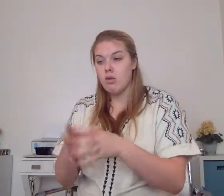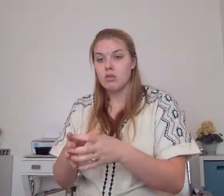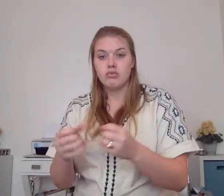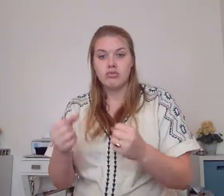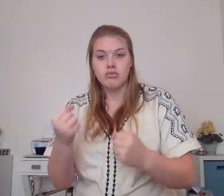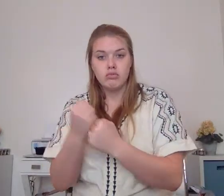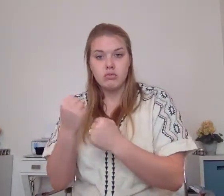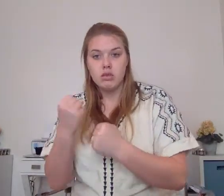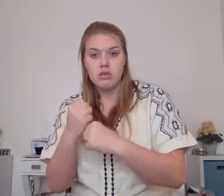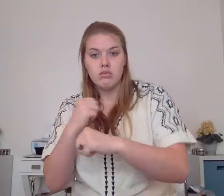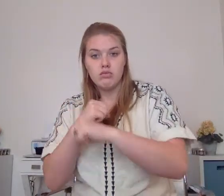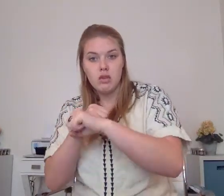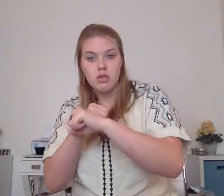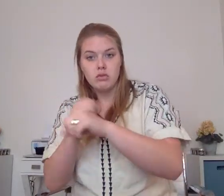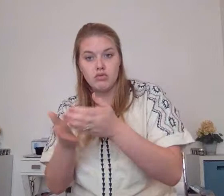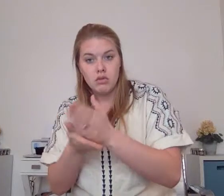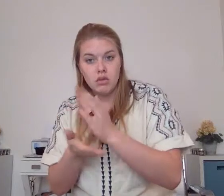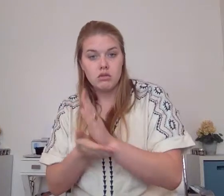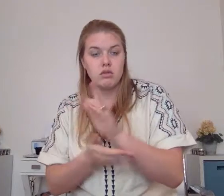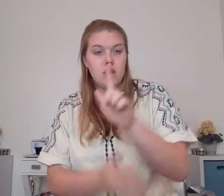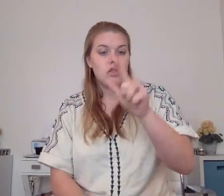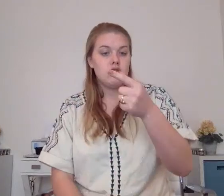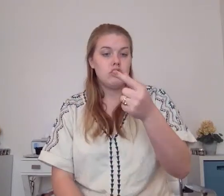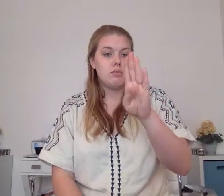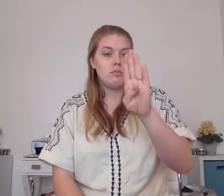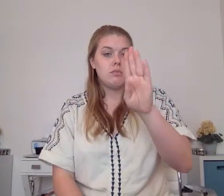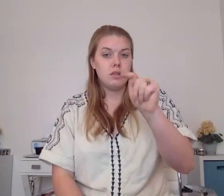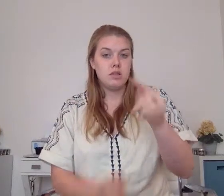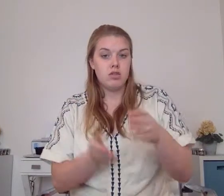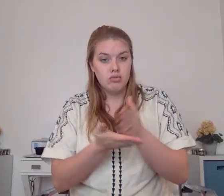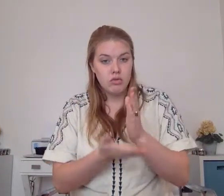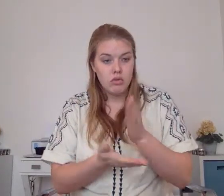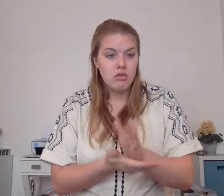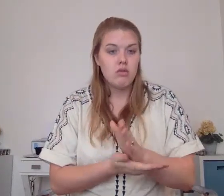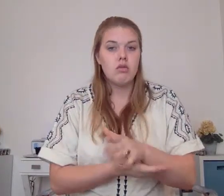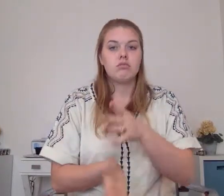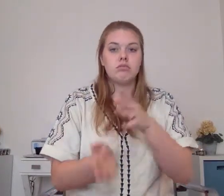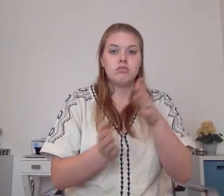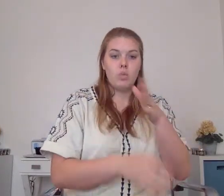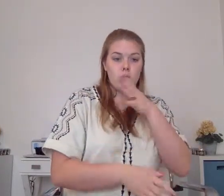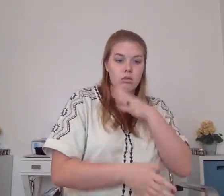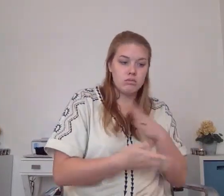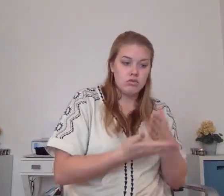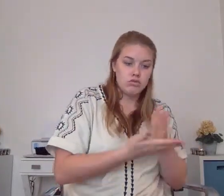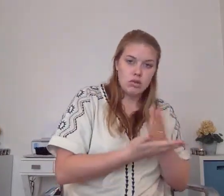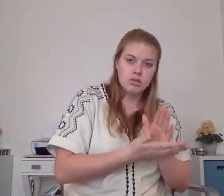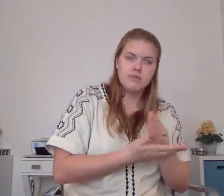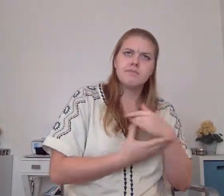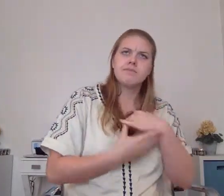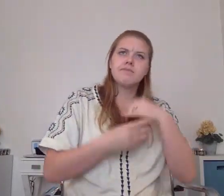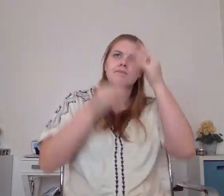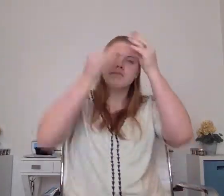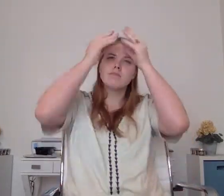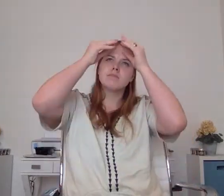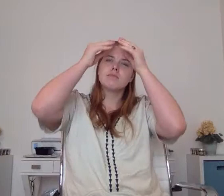rights, LGBT rights. But as I was thinking about this TED Talk, I realized one thing. I